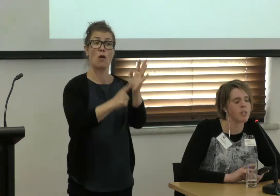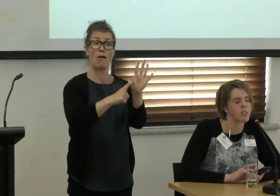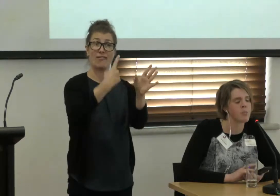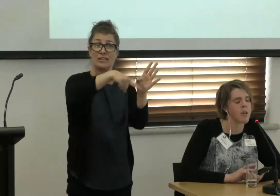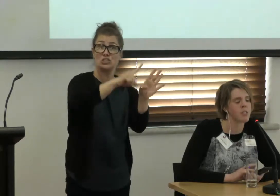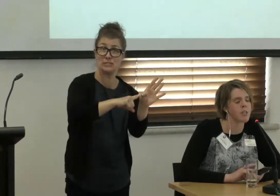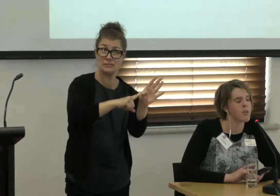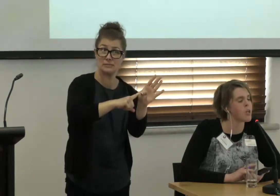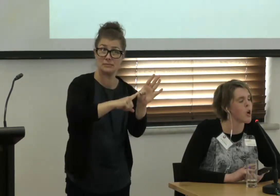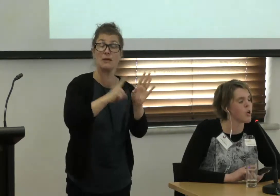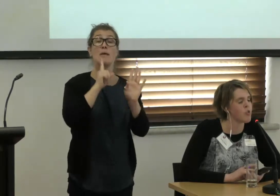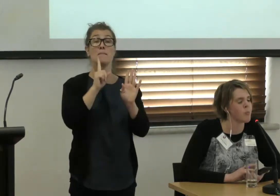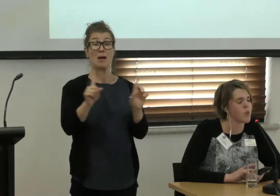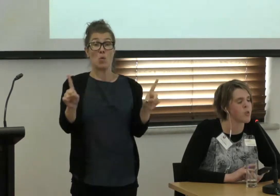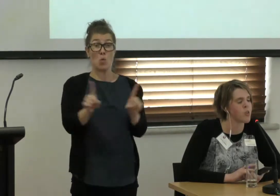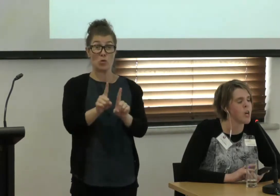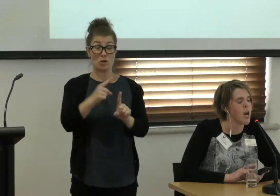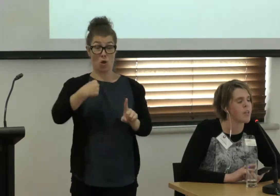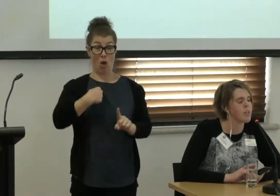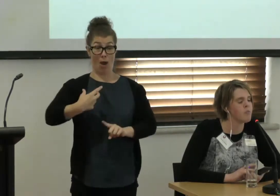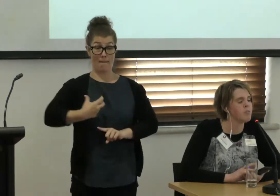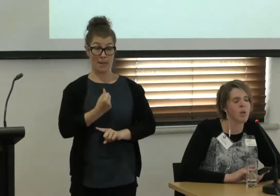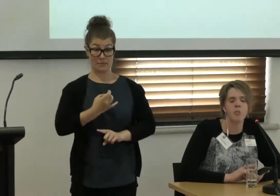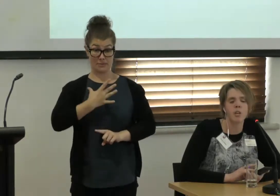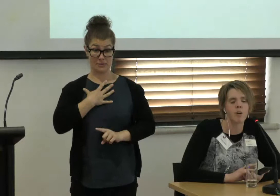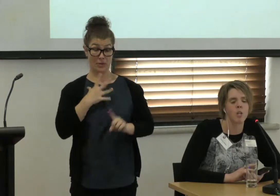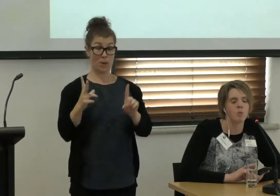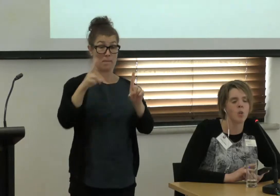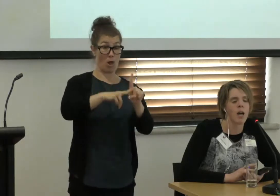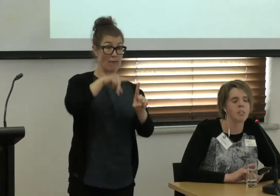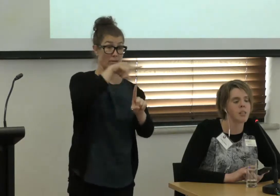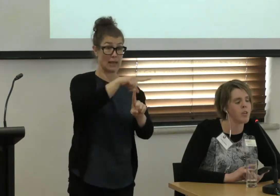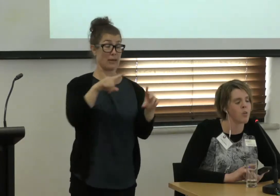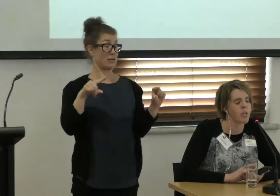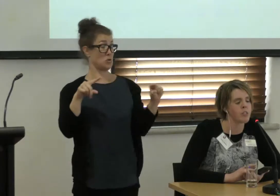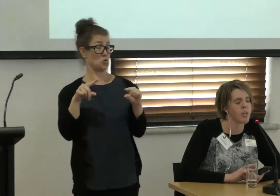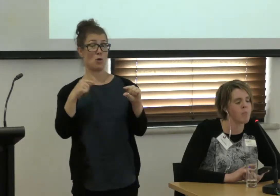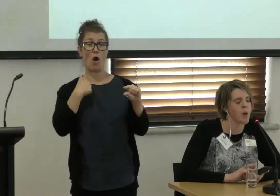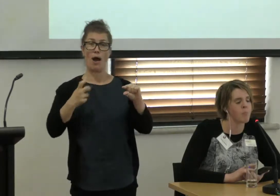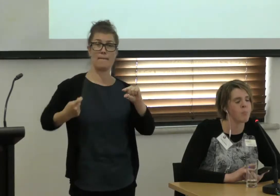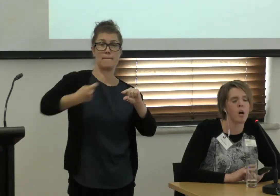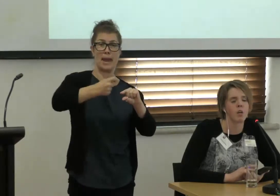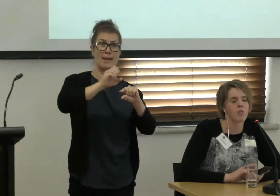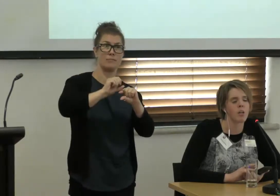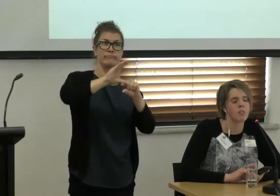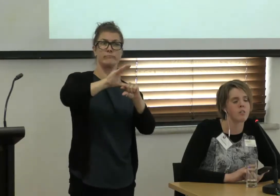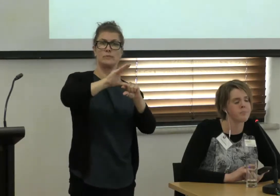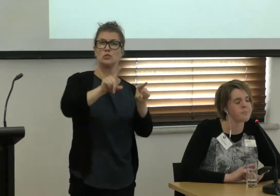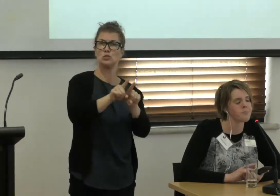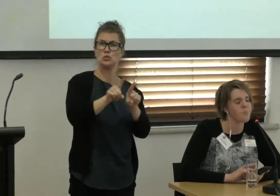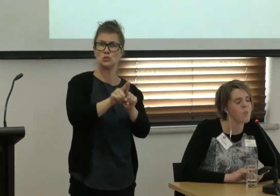applicant to make a significant co-contribution, and the level of subsidy available hasn't increased to keep up with market